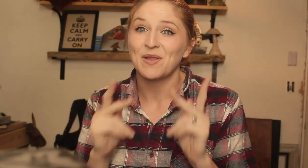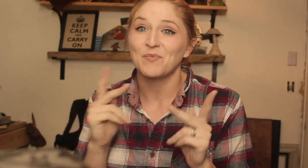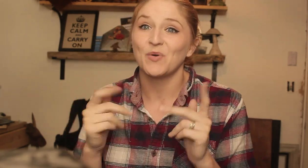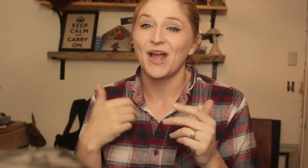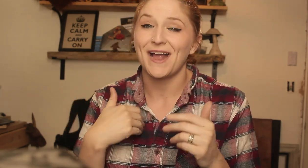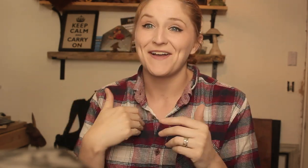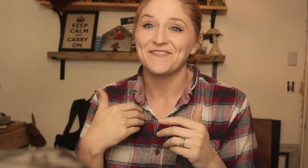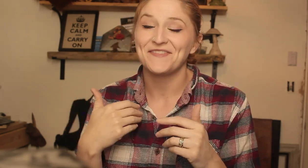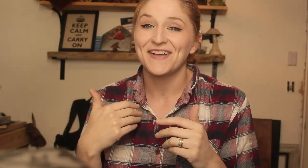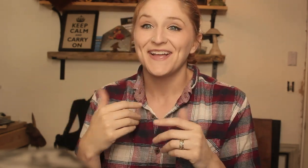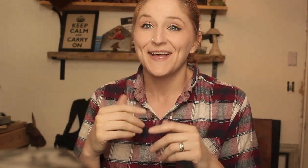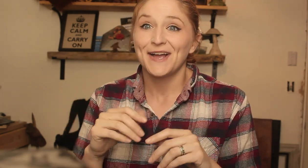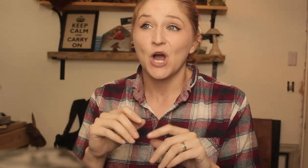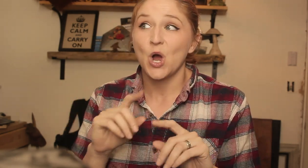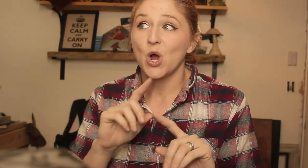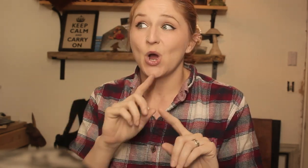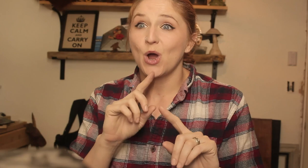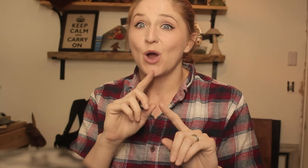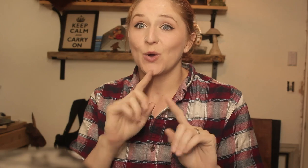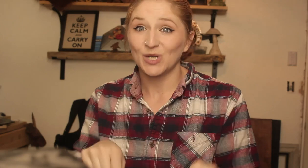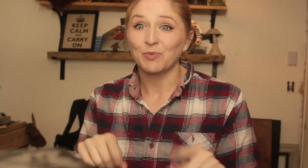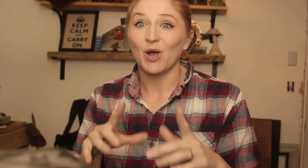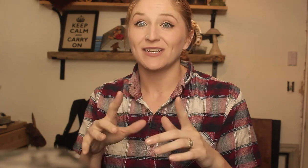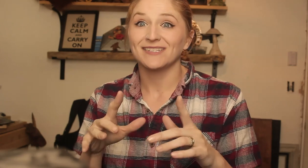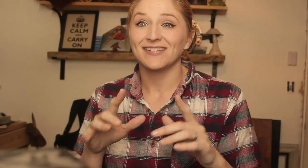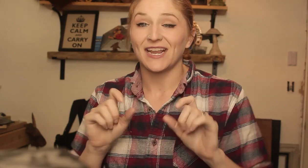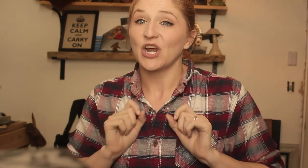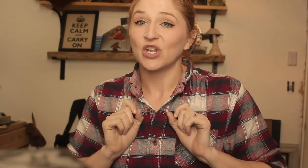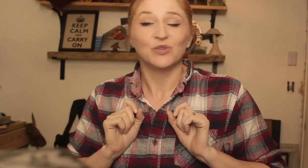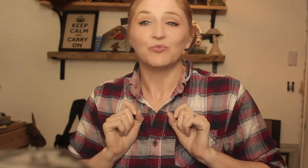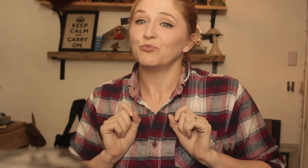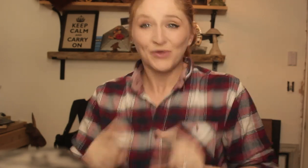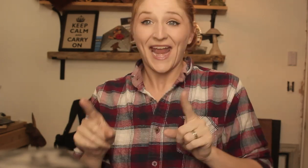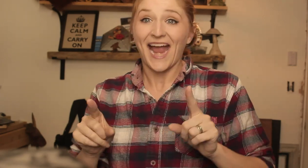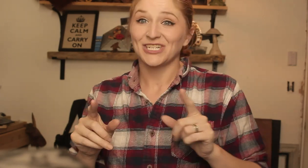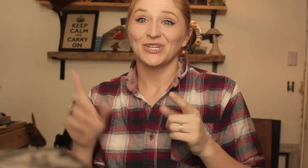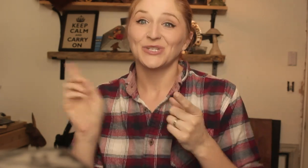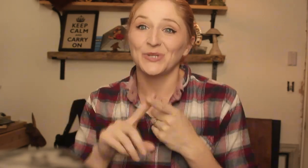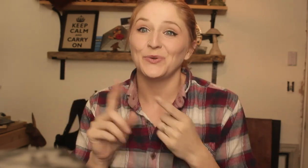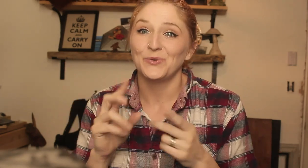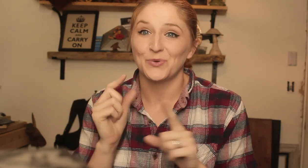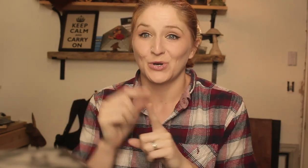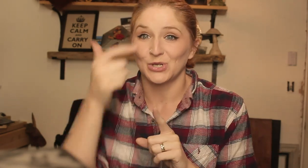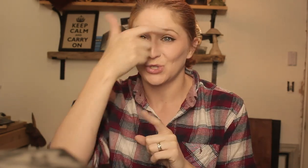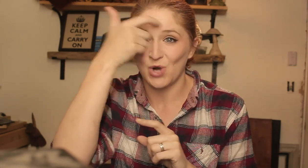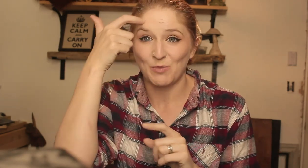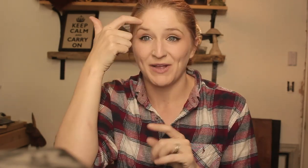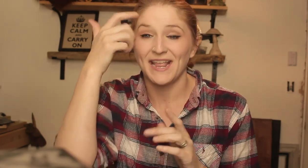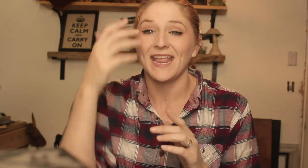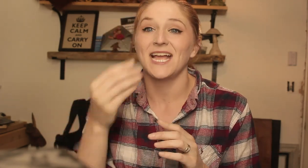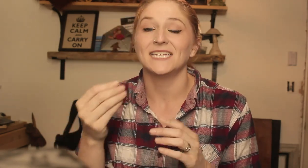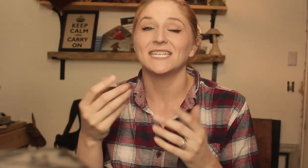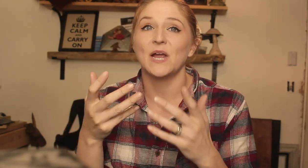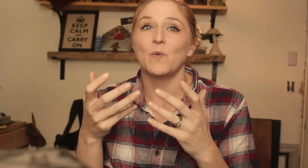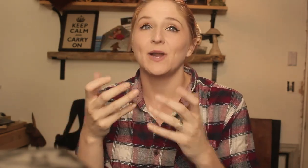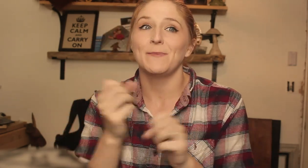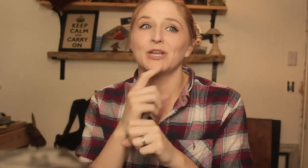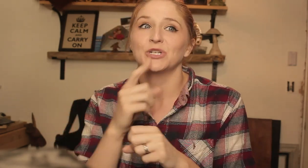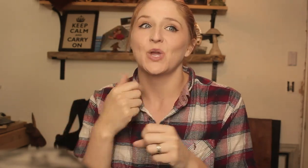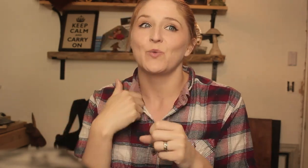people have a response, it's a reaction to the word trauma. And I want to make sure that we